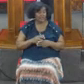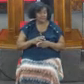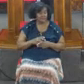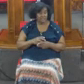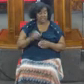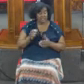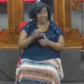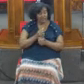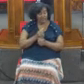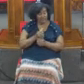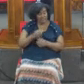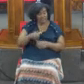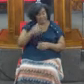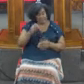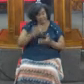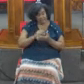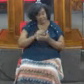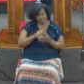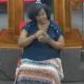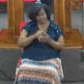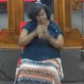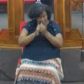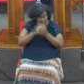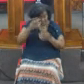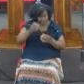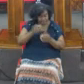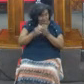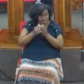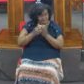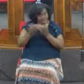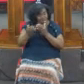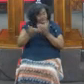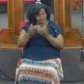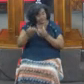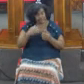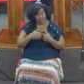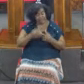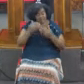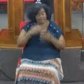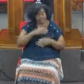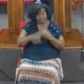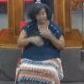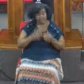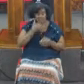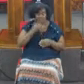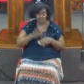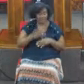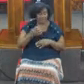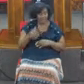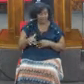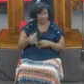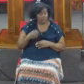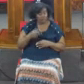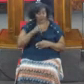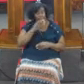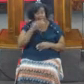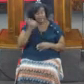hold on other gods and worshiped them and served them, therefore, and he brought all this evil upon them. We better be